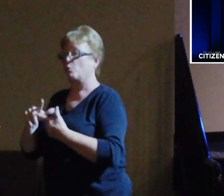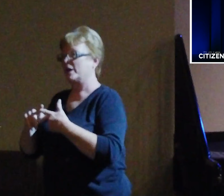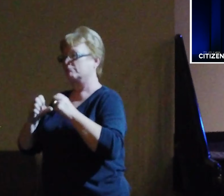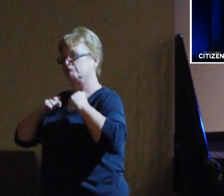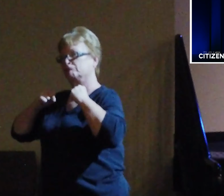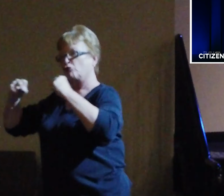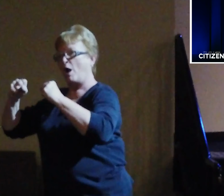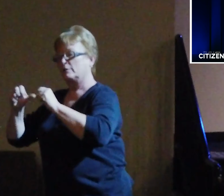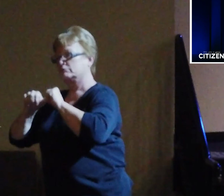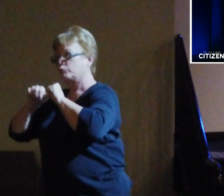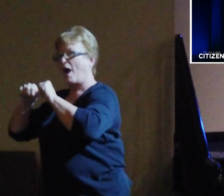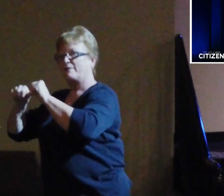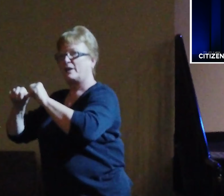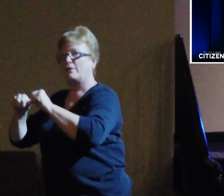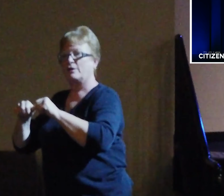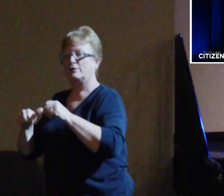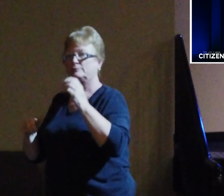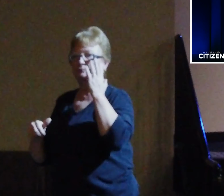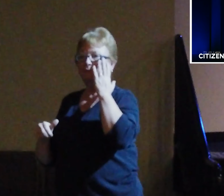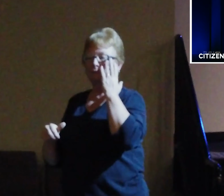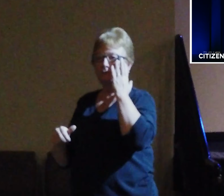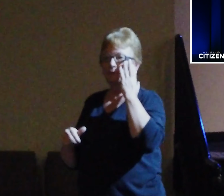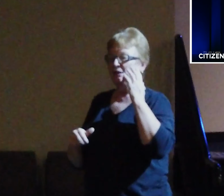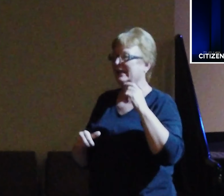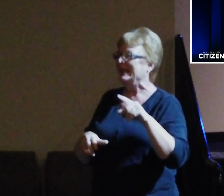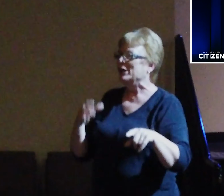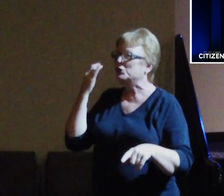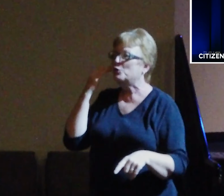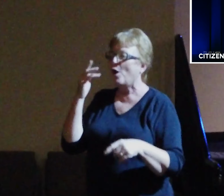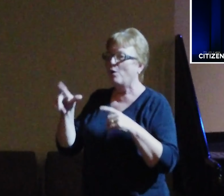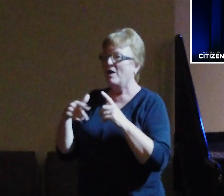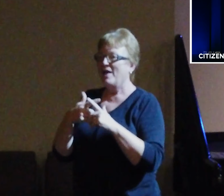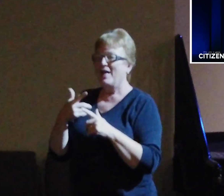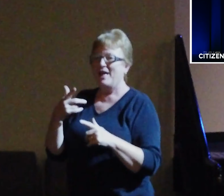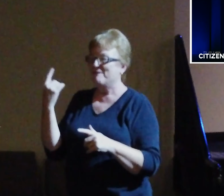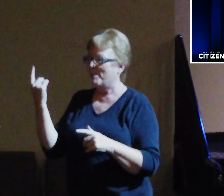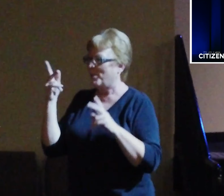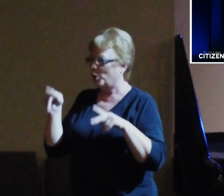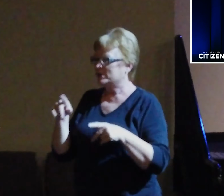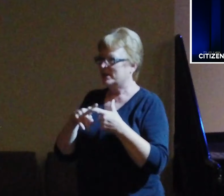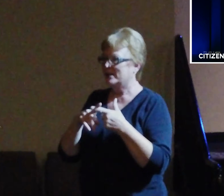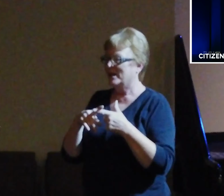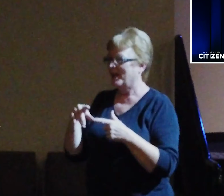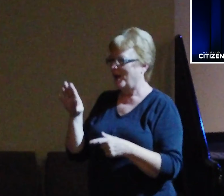gospel. Nothing drives the bully more nuts when the person they're trying to bully is not afraid of them.